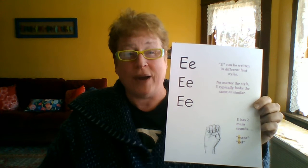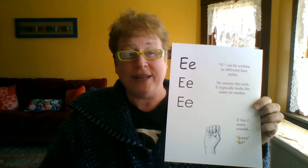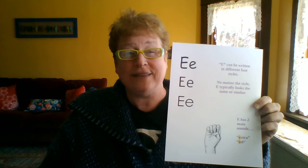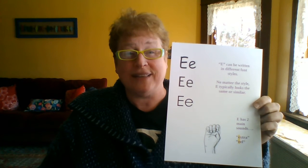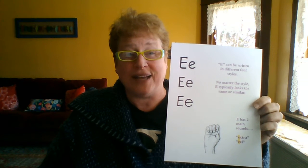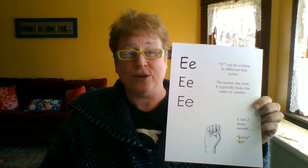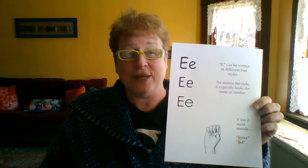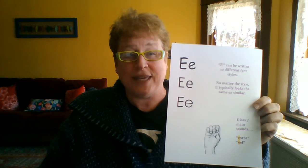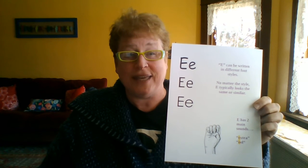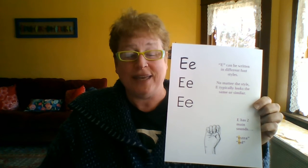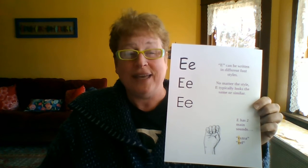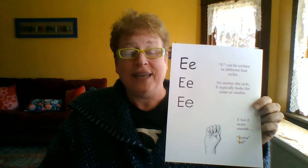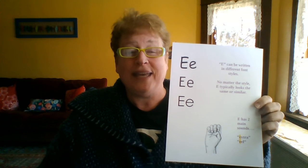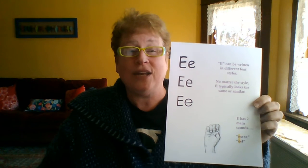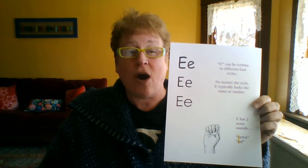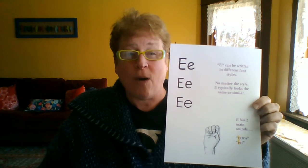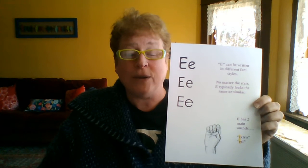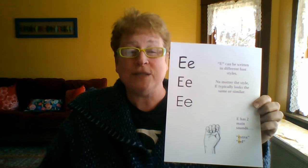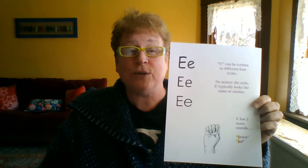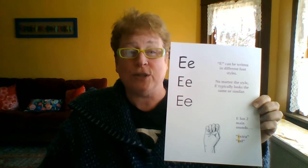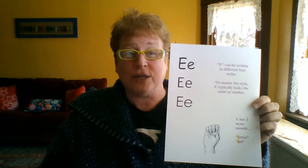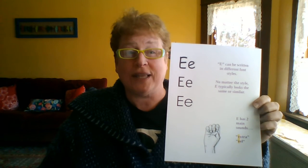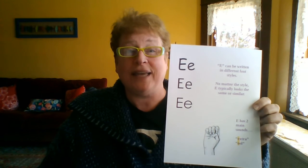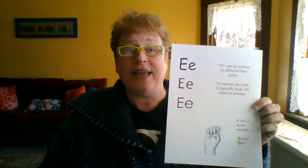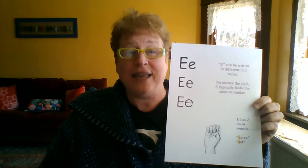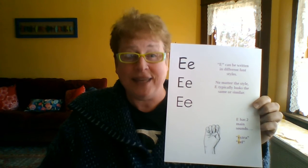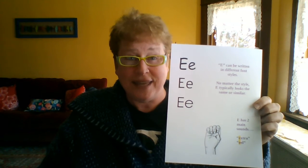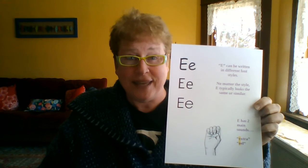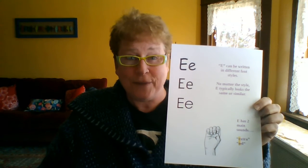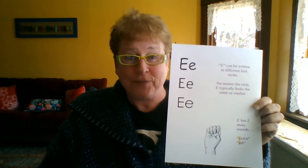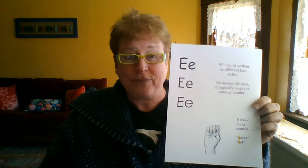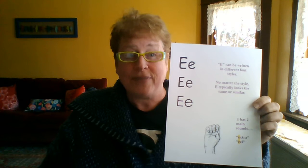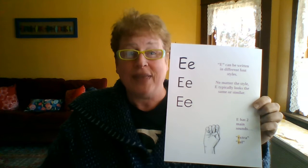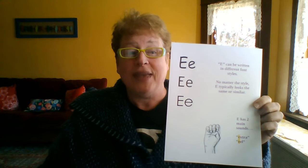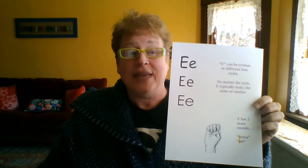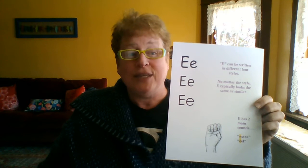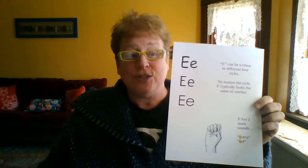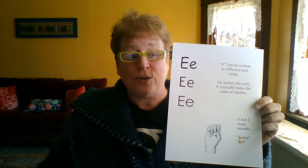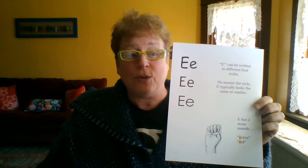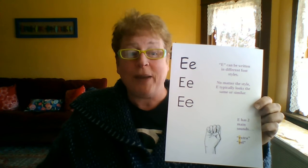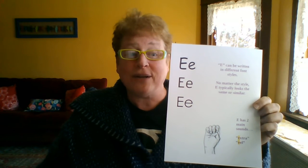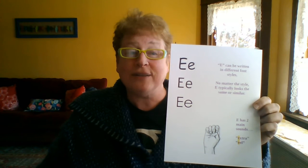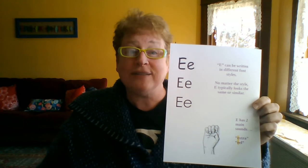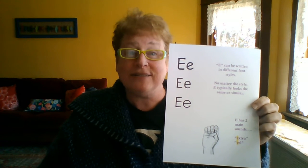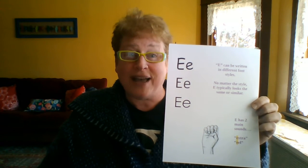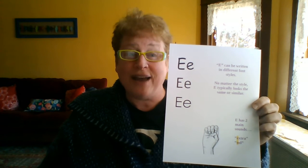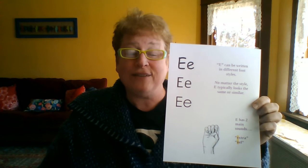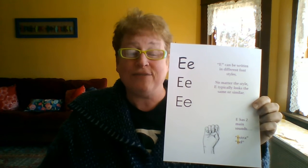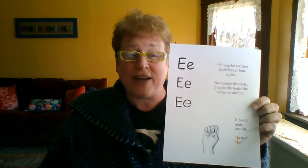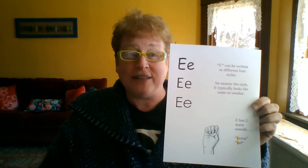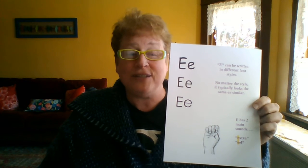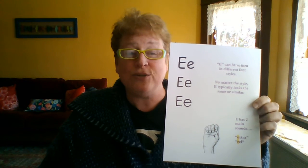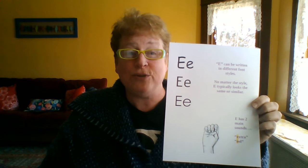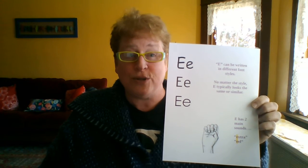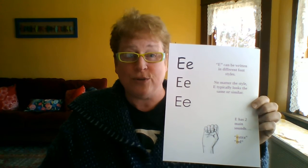write the letter E, it always will look like an E. So no matter the style of font that you